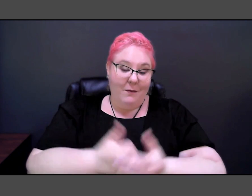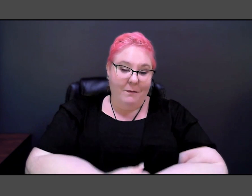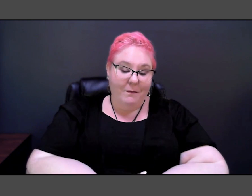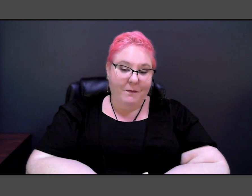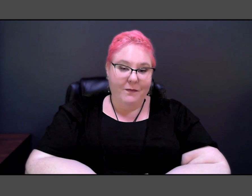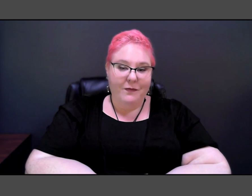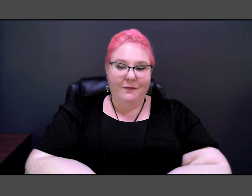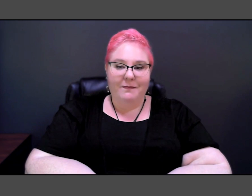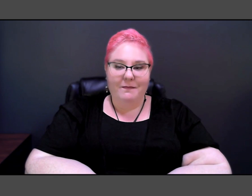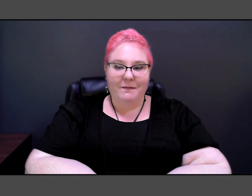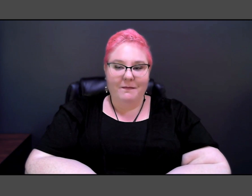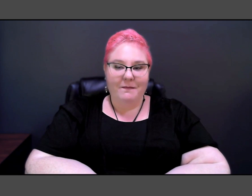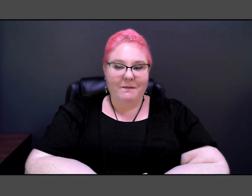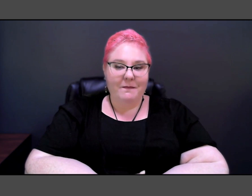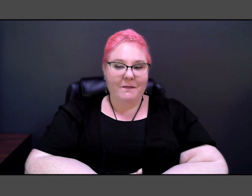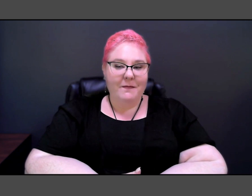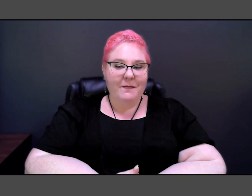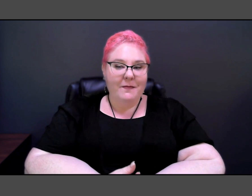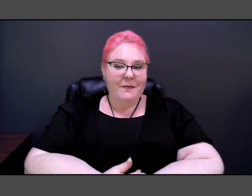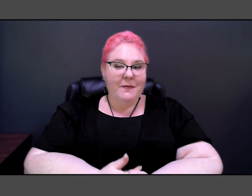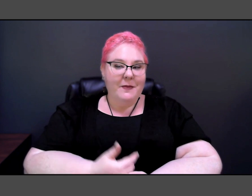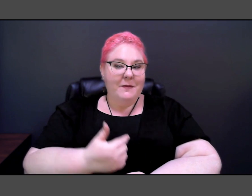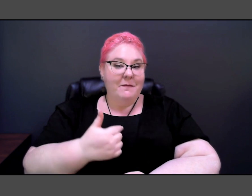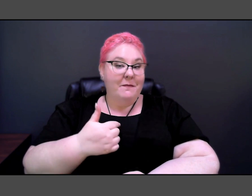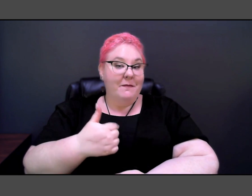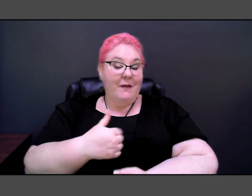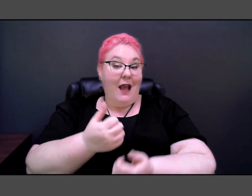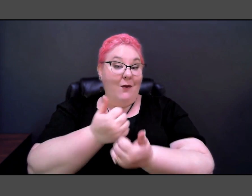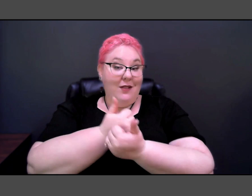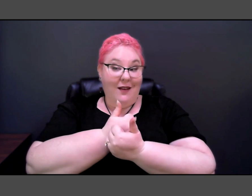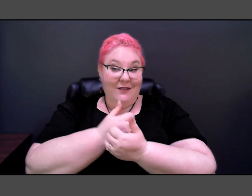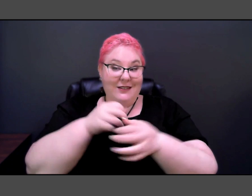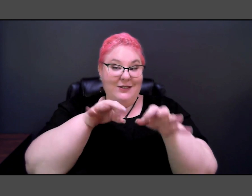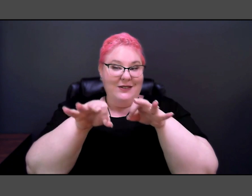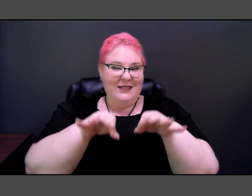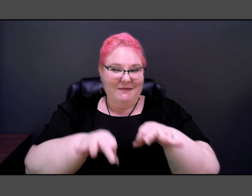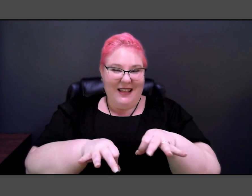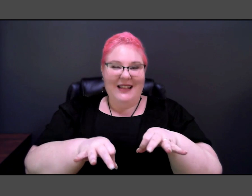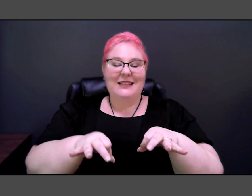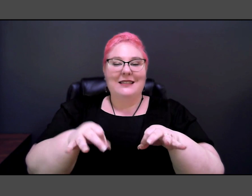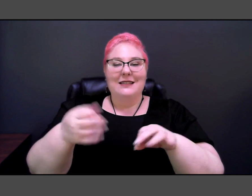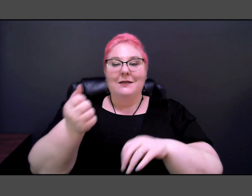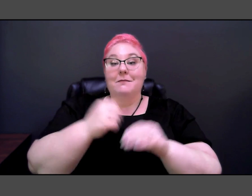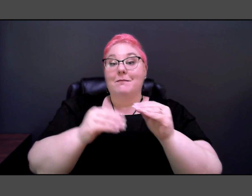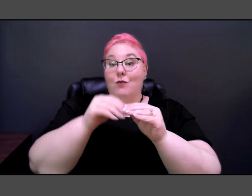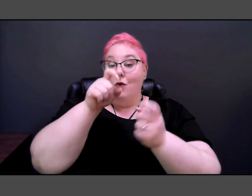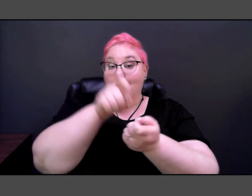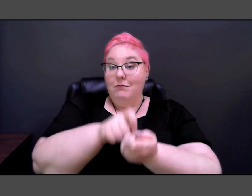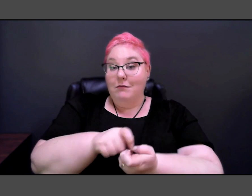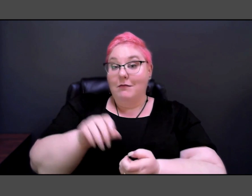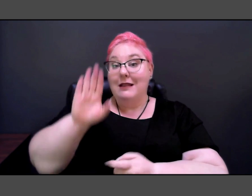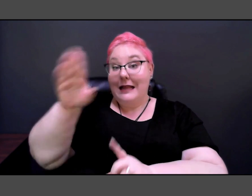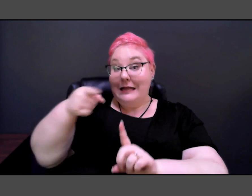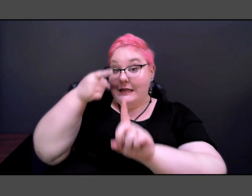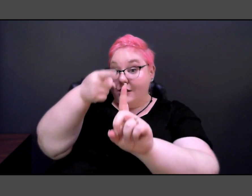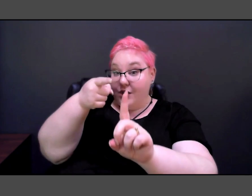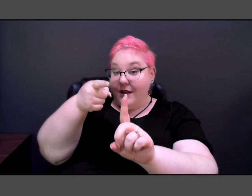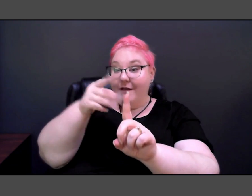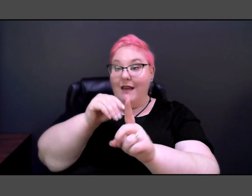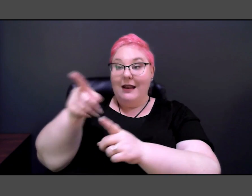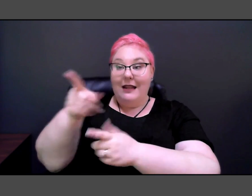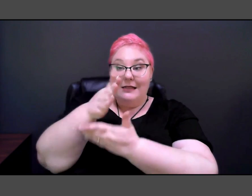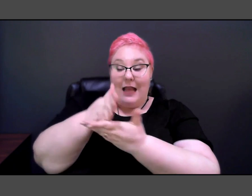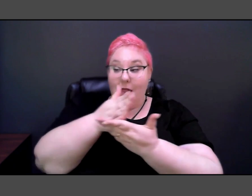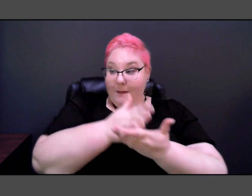I would love you to explain in some further detail about the initiative and some of its particular elements that it's working to